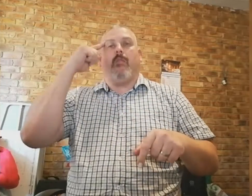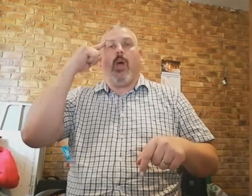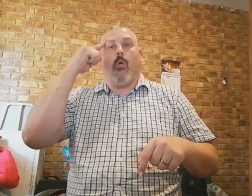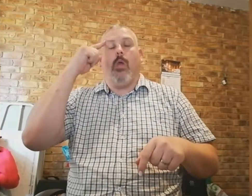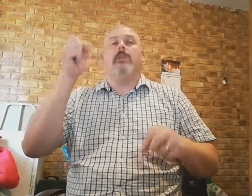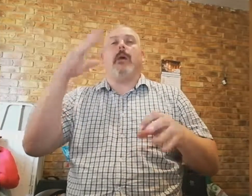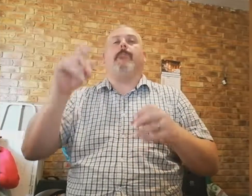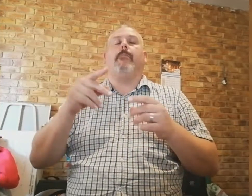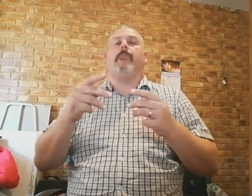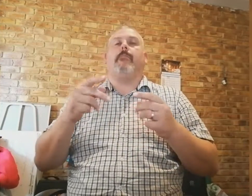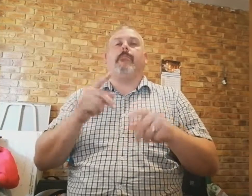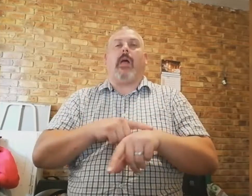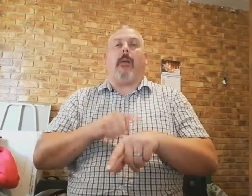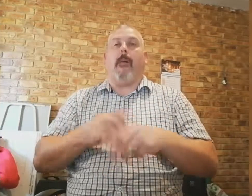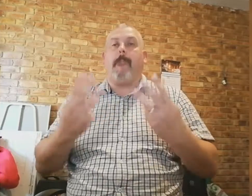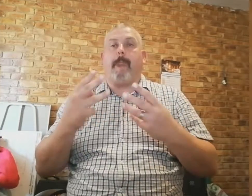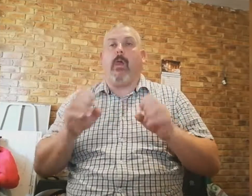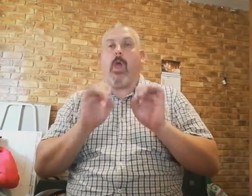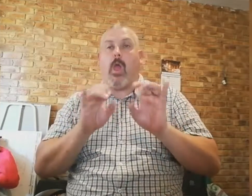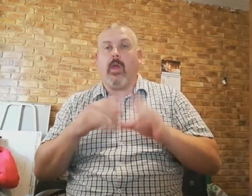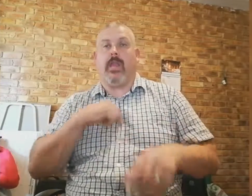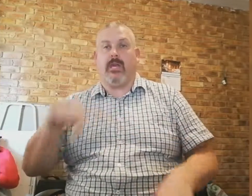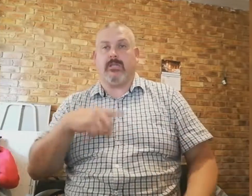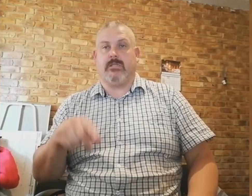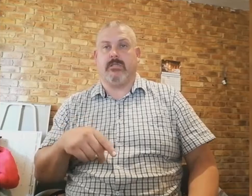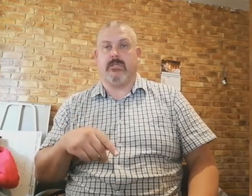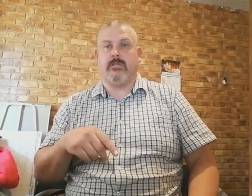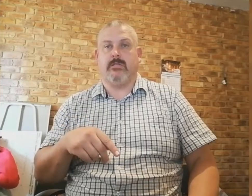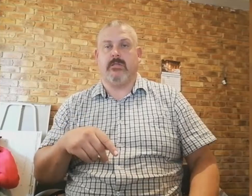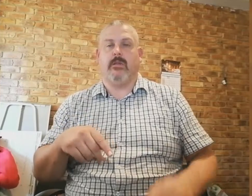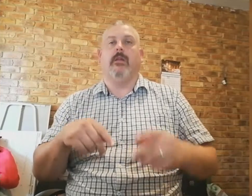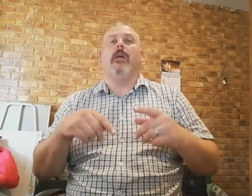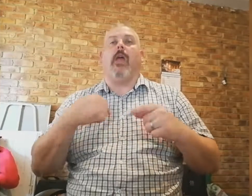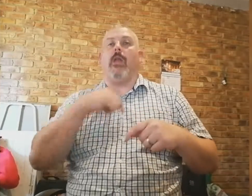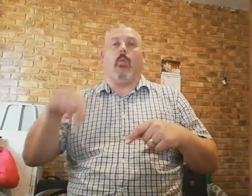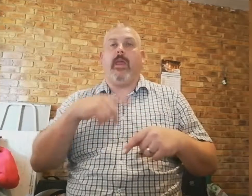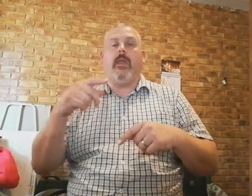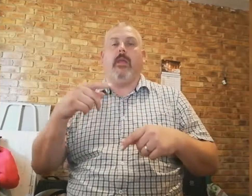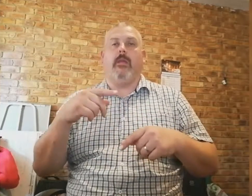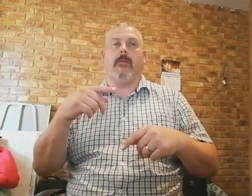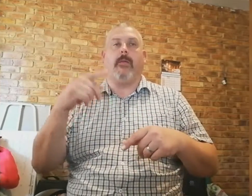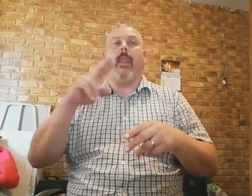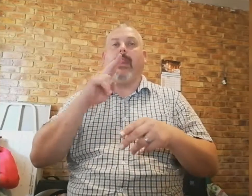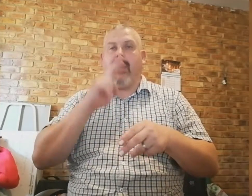no, sometimes people hurt us. And we